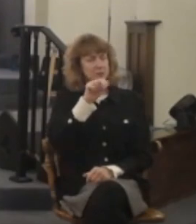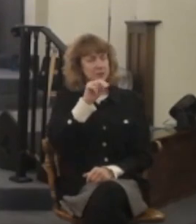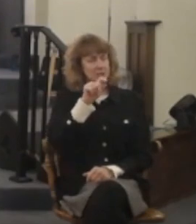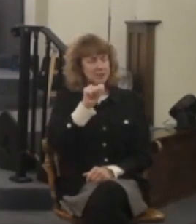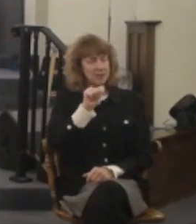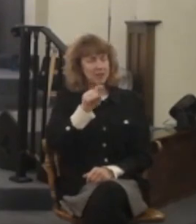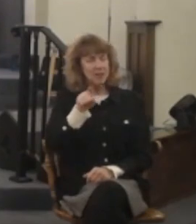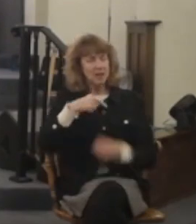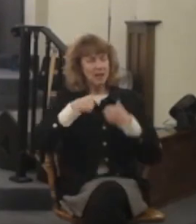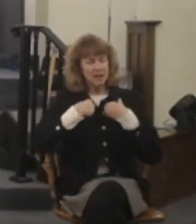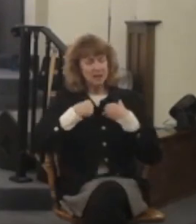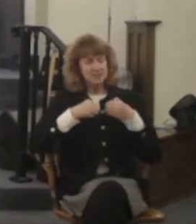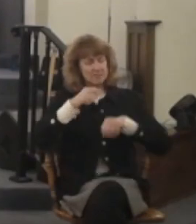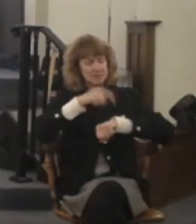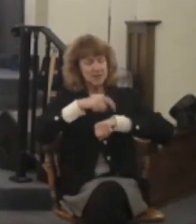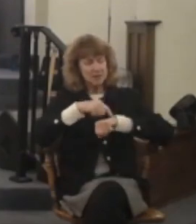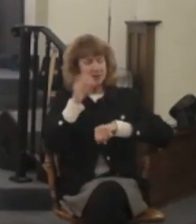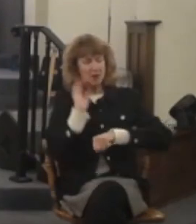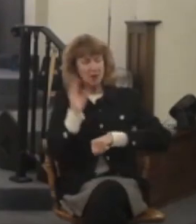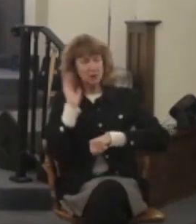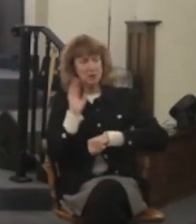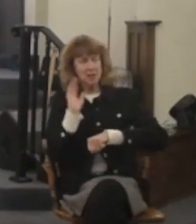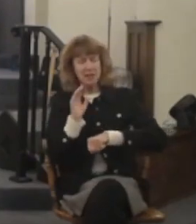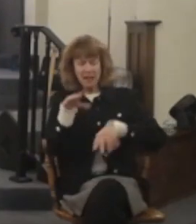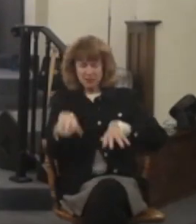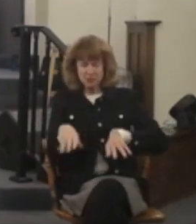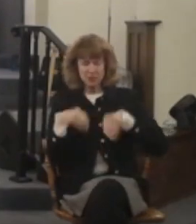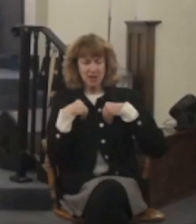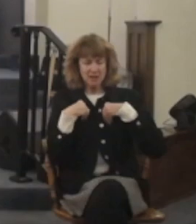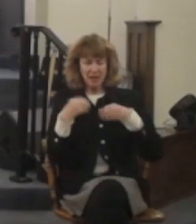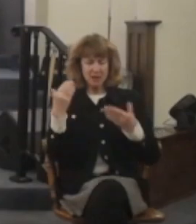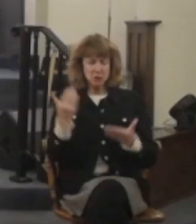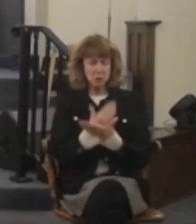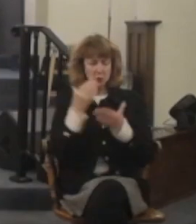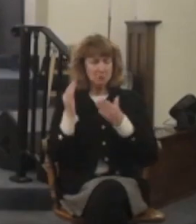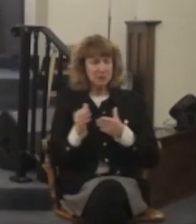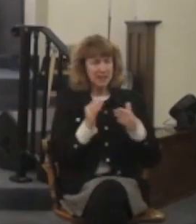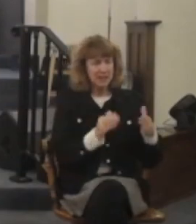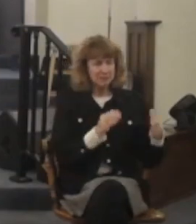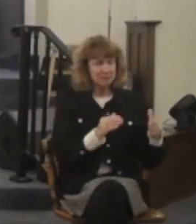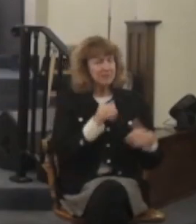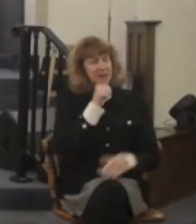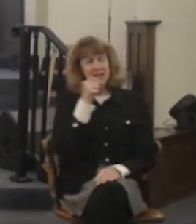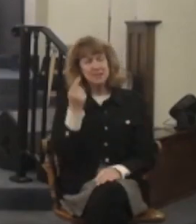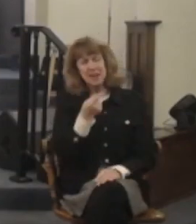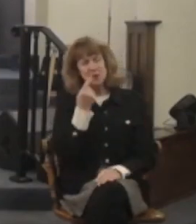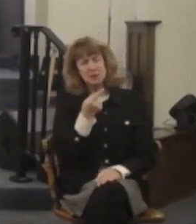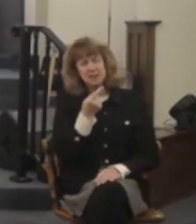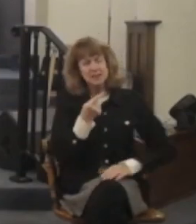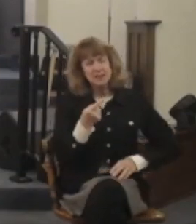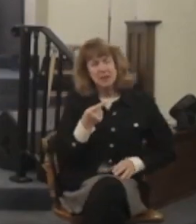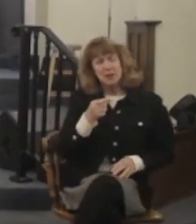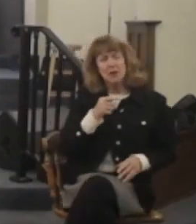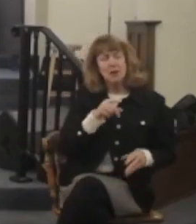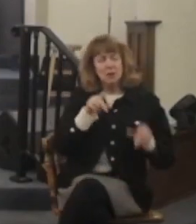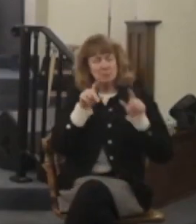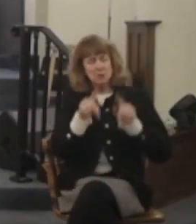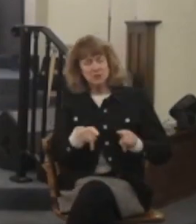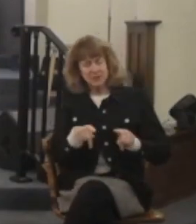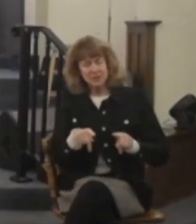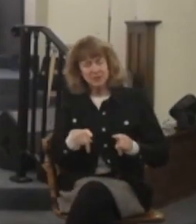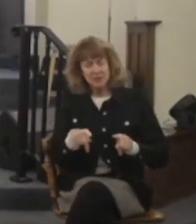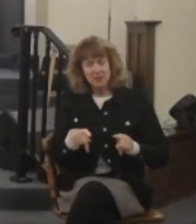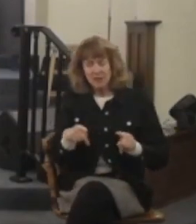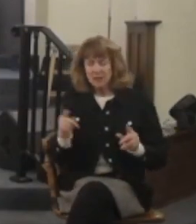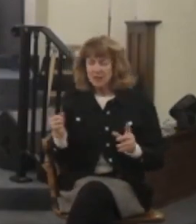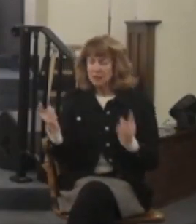quite some time ago, I took on a new client, and not only did this person have a job, but he had